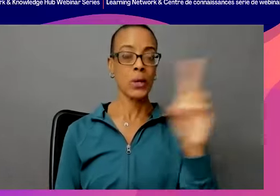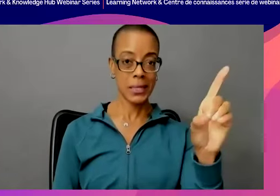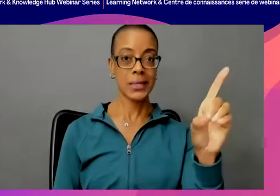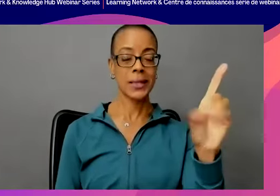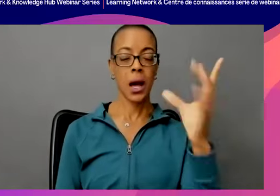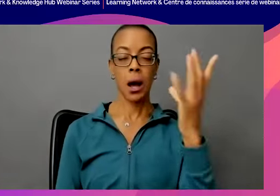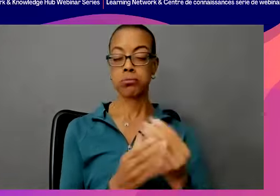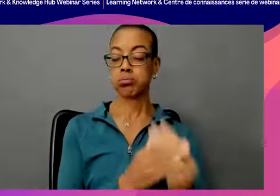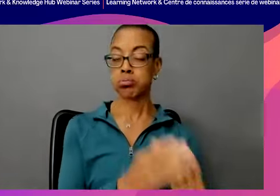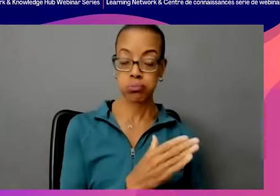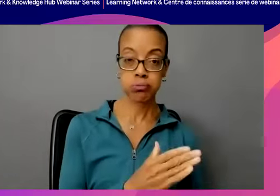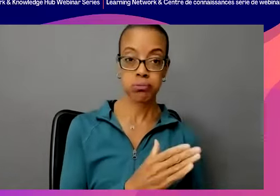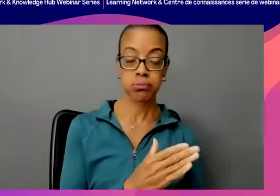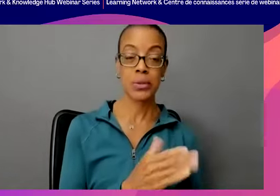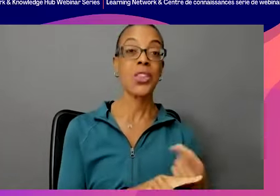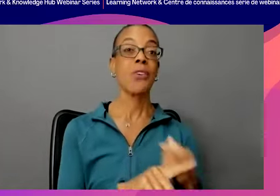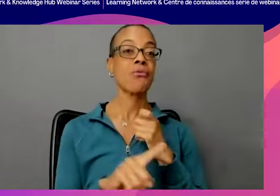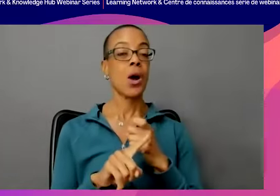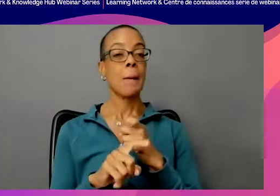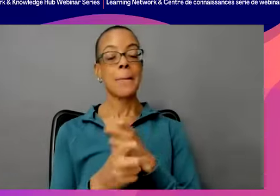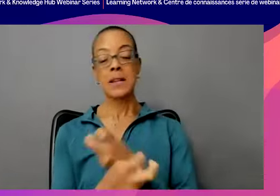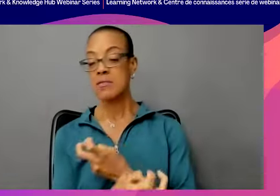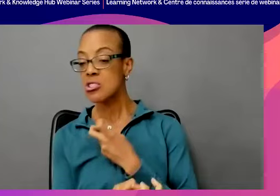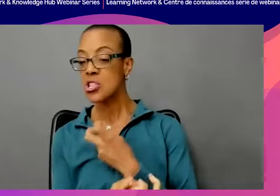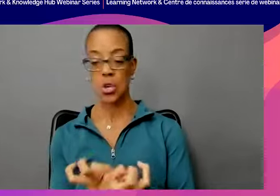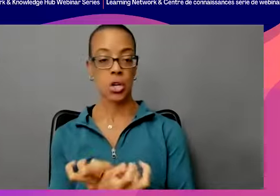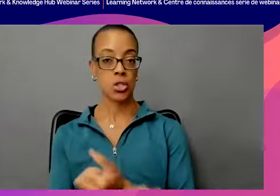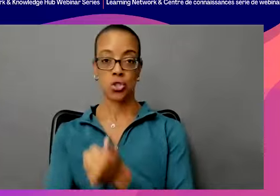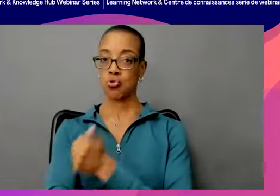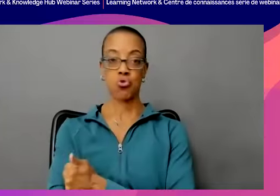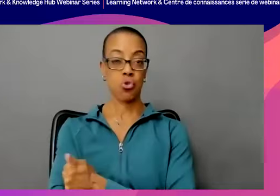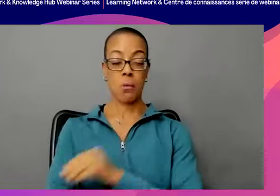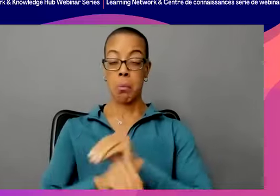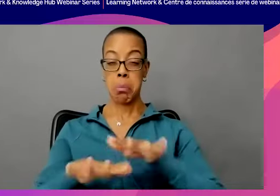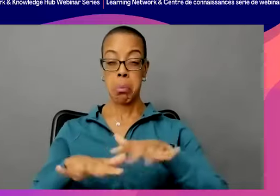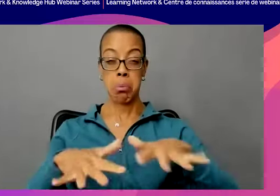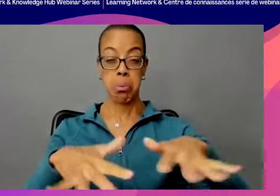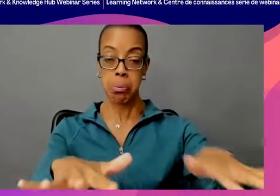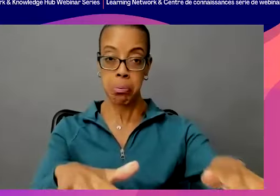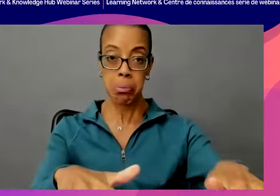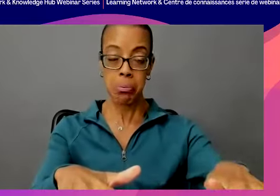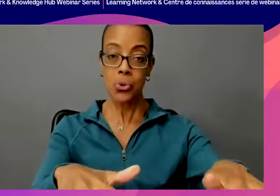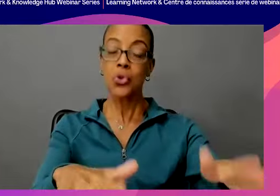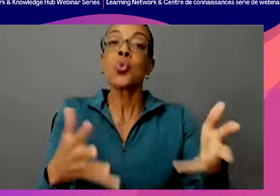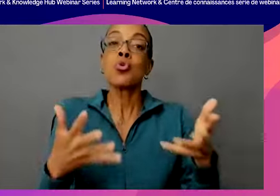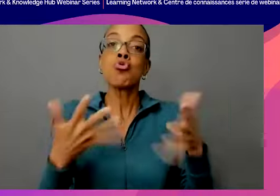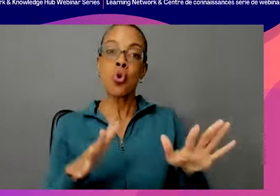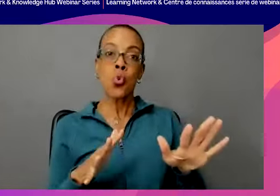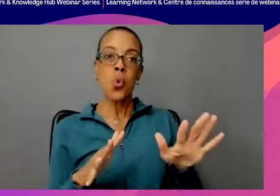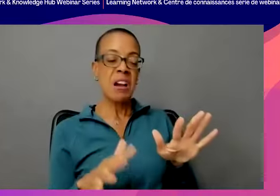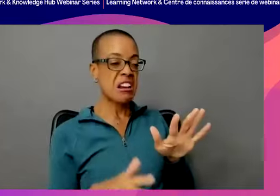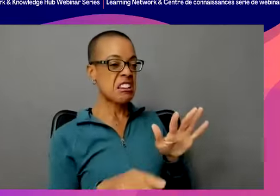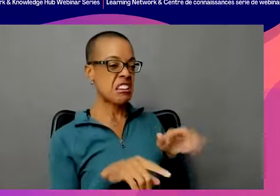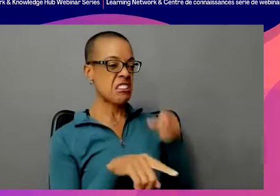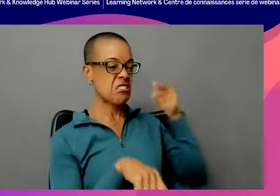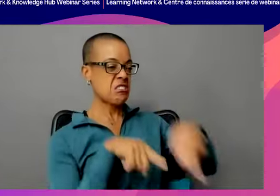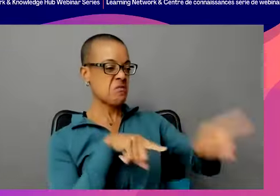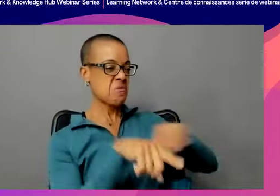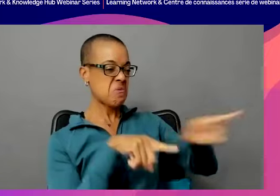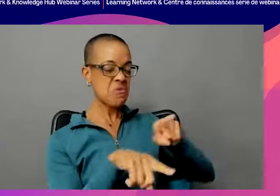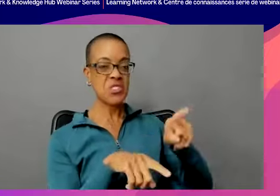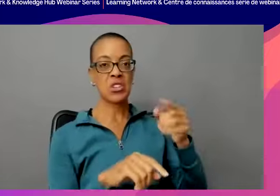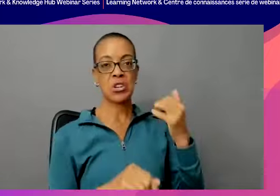a toxic, illicit drug supply. So we want to avoid shaming people from accessing